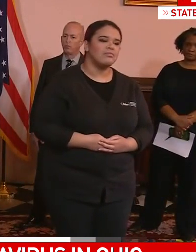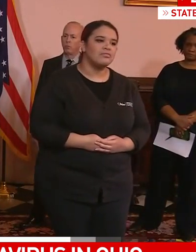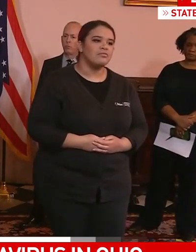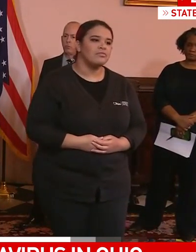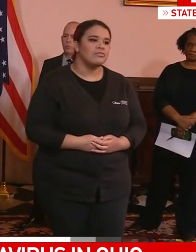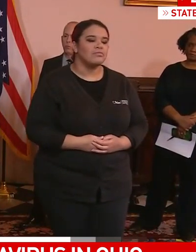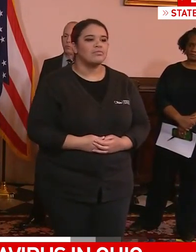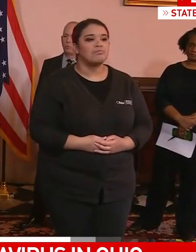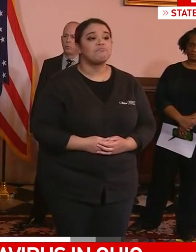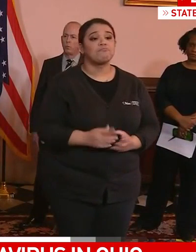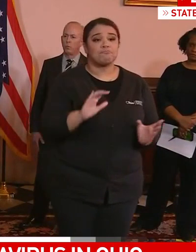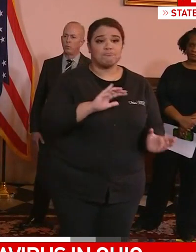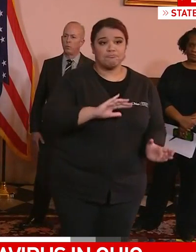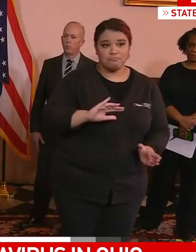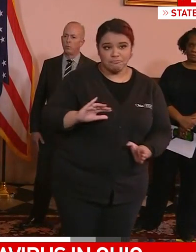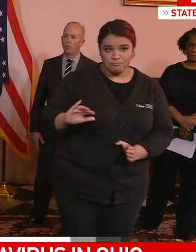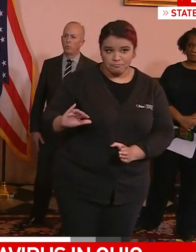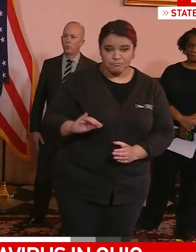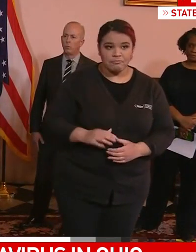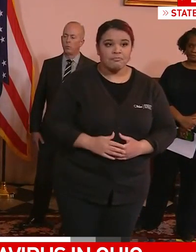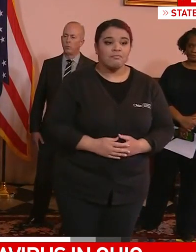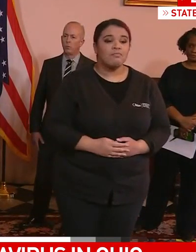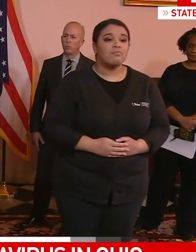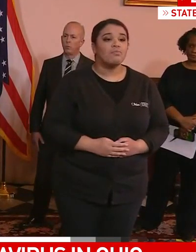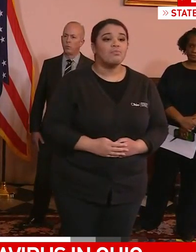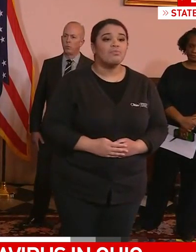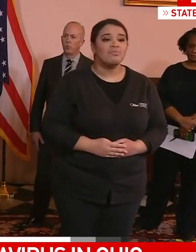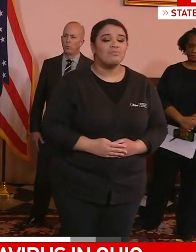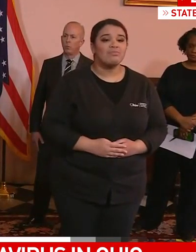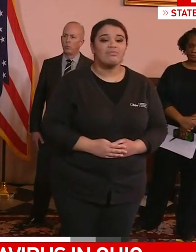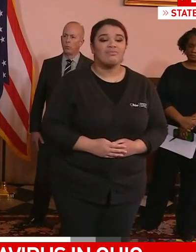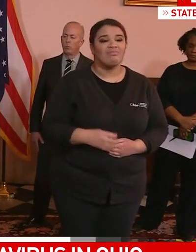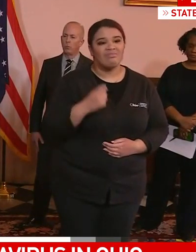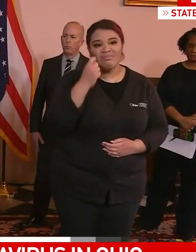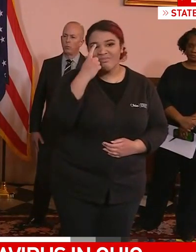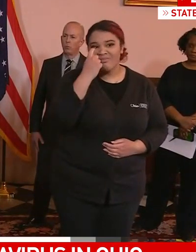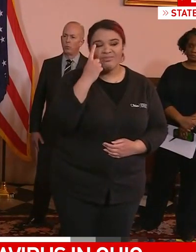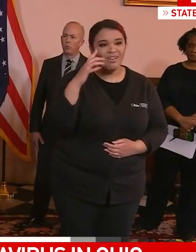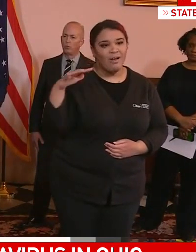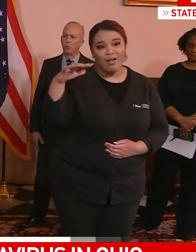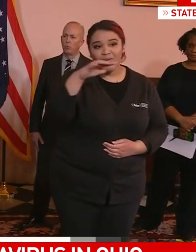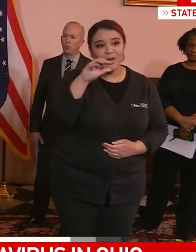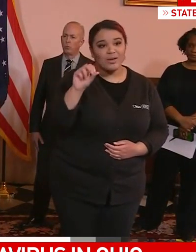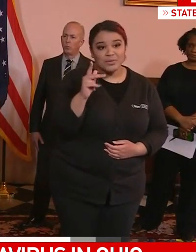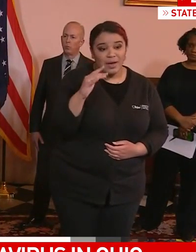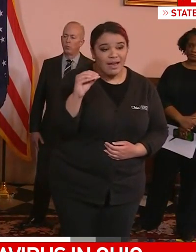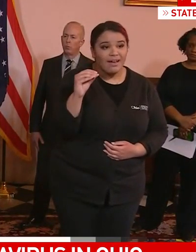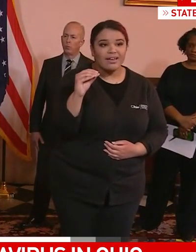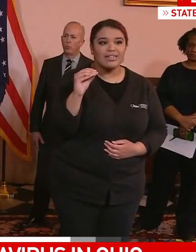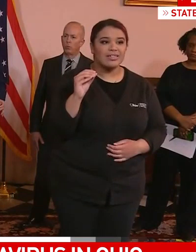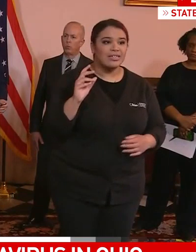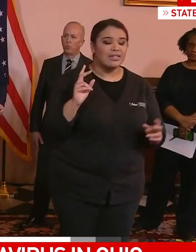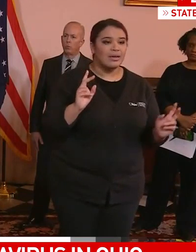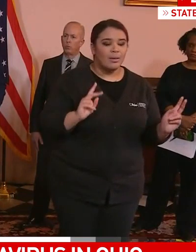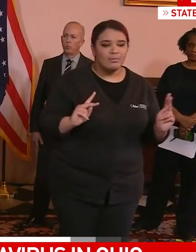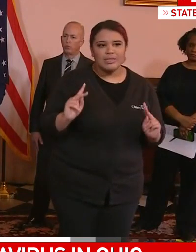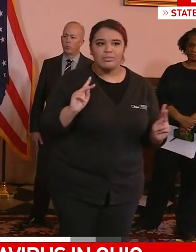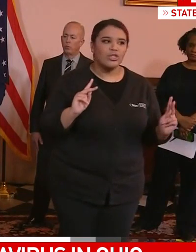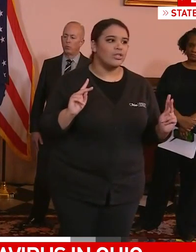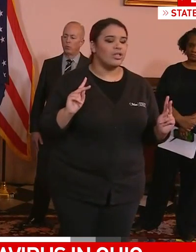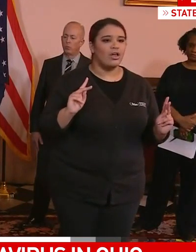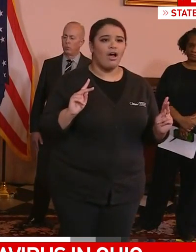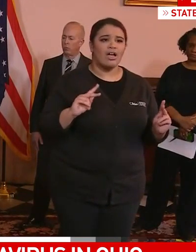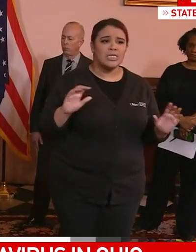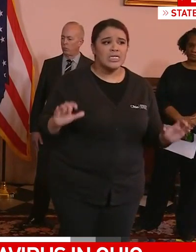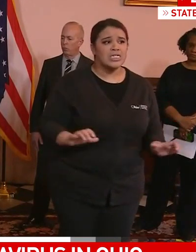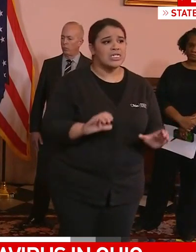I want to thank there's so many people out there in Ohio who are making sacrifices and who are doing just